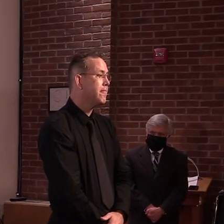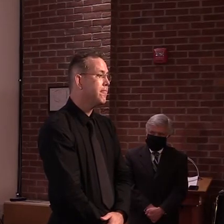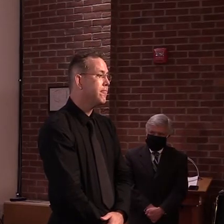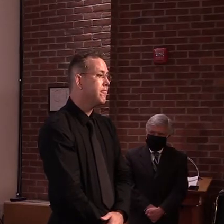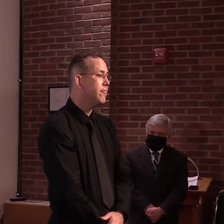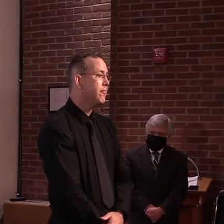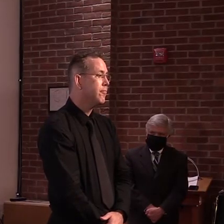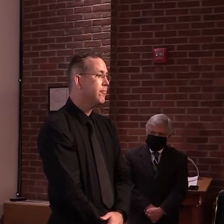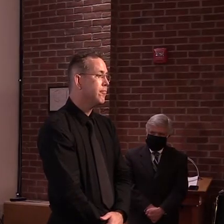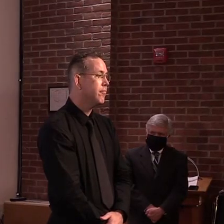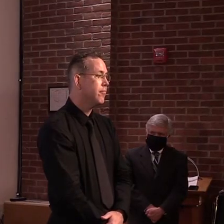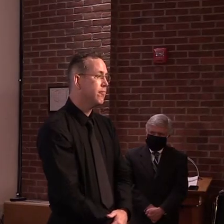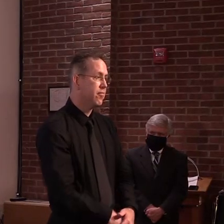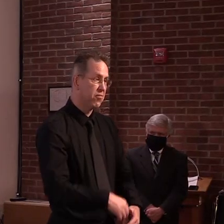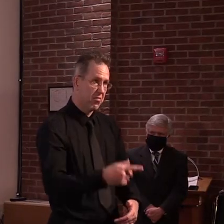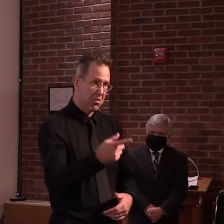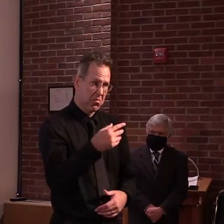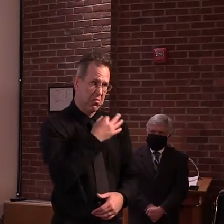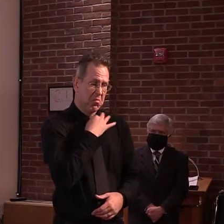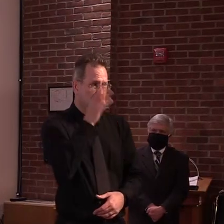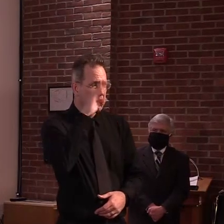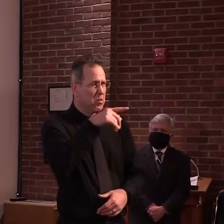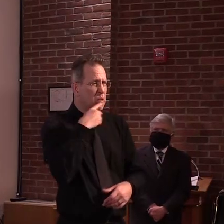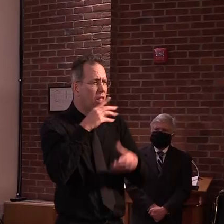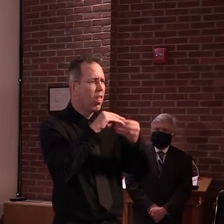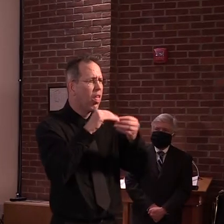So it was actually Arizona and Florida, but